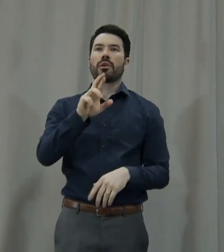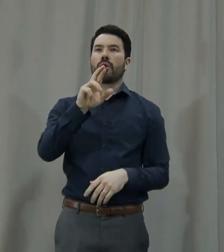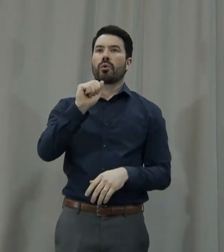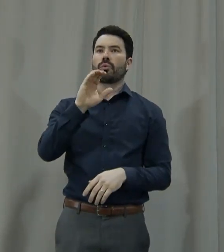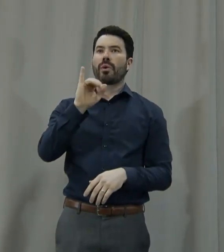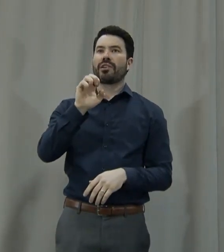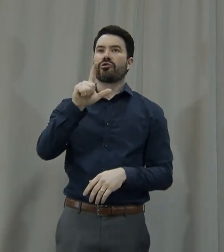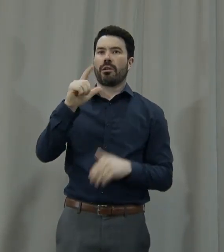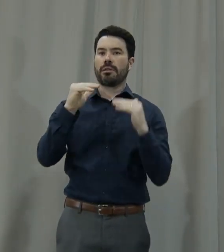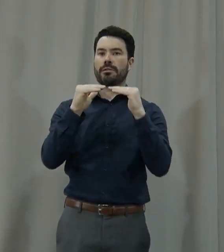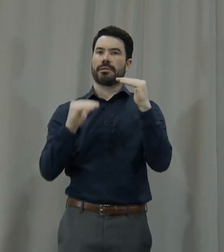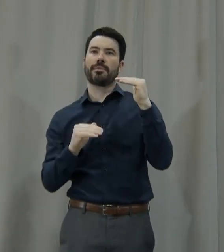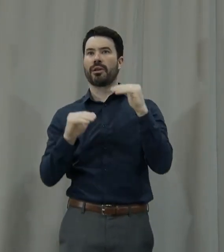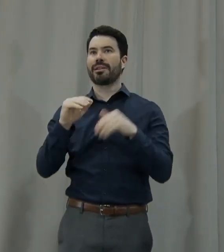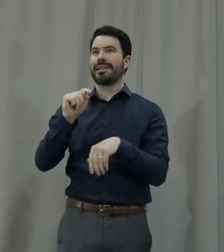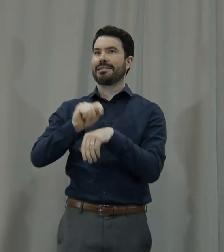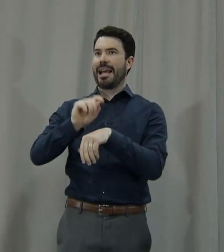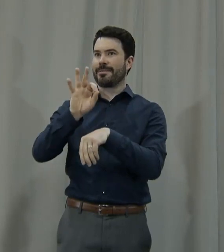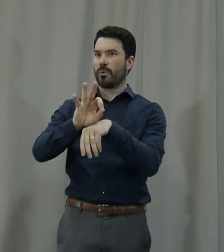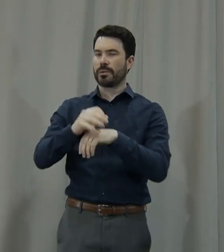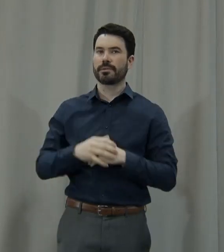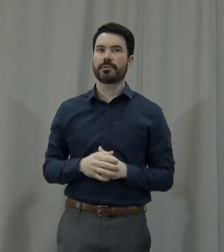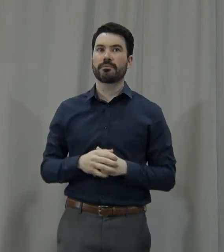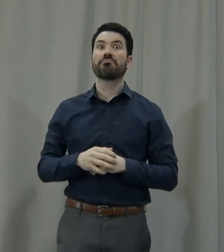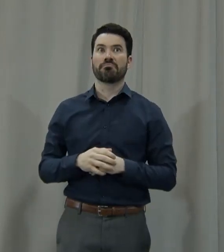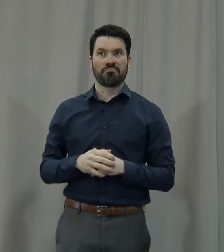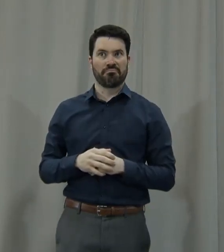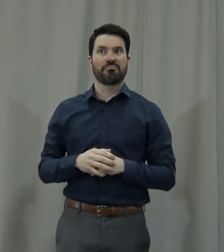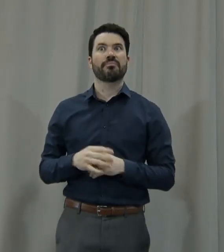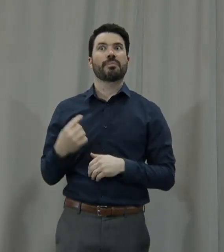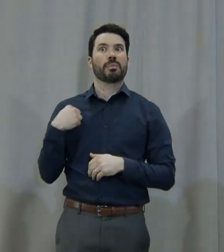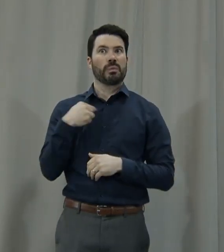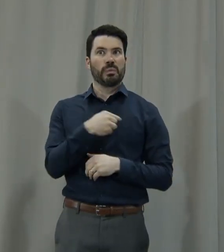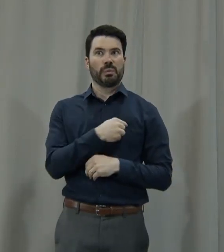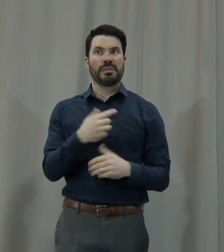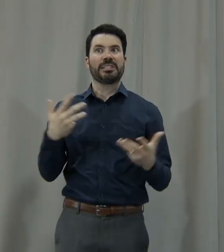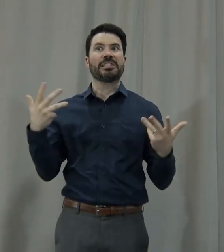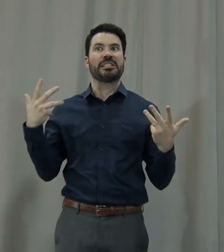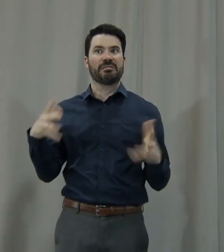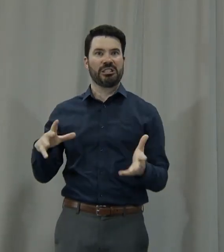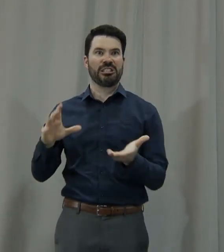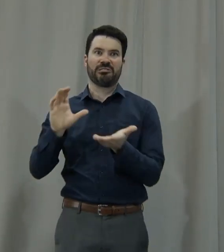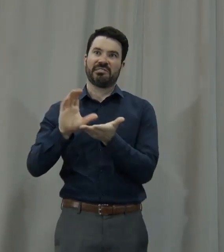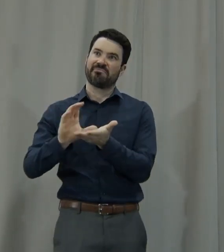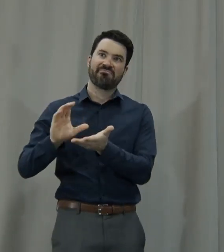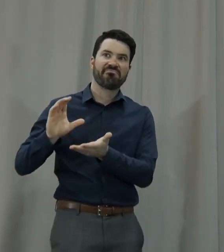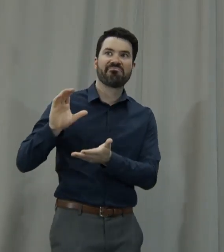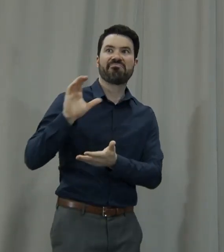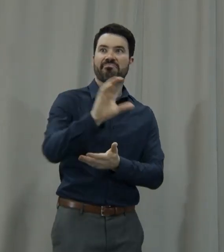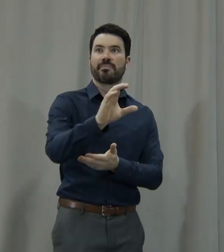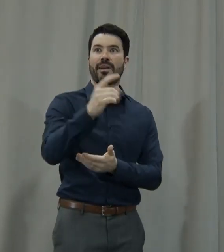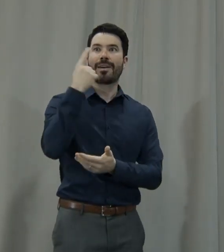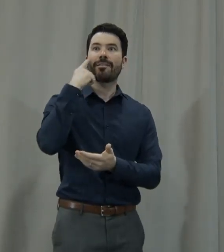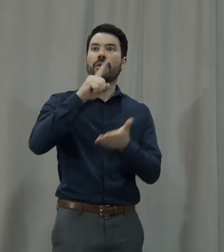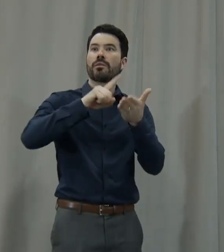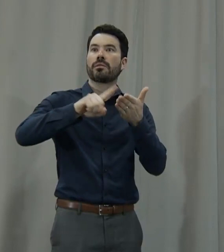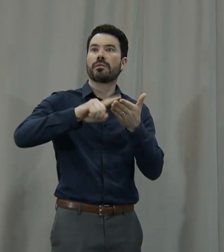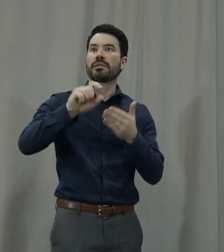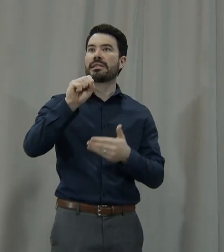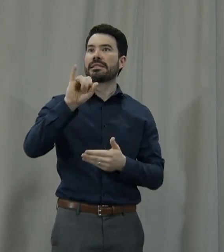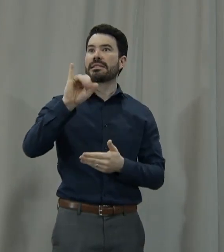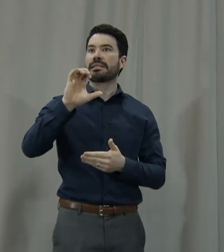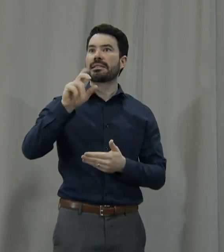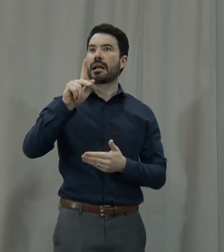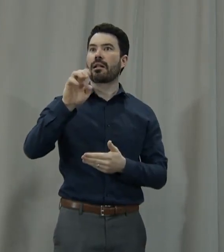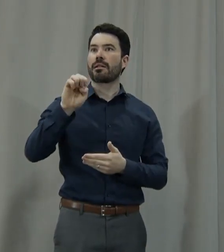Force, but we've also made significant investments to address sickle cell treatment. And many